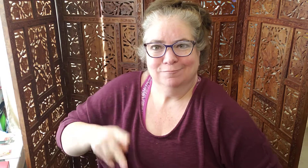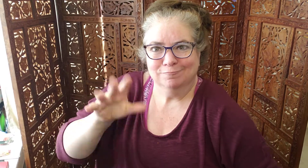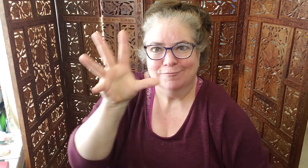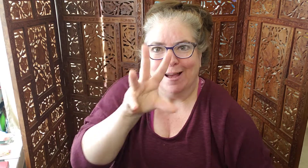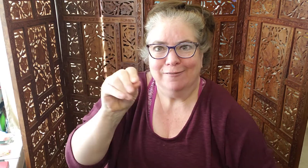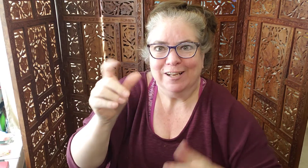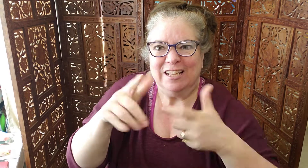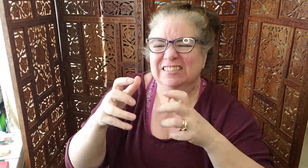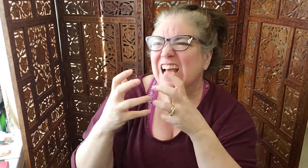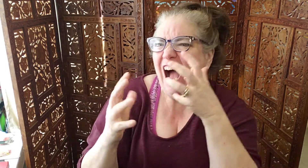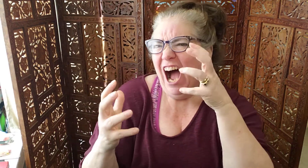New stars,